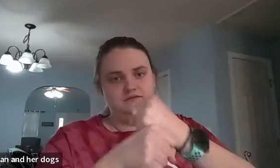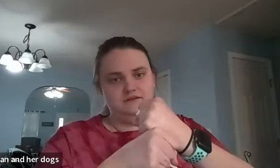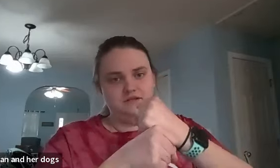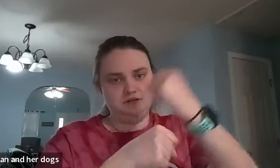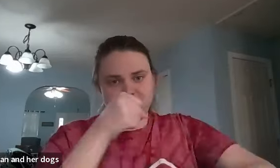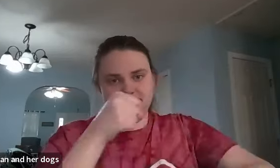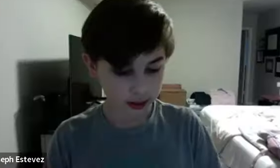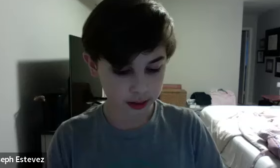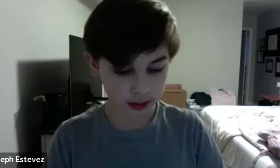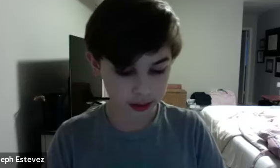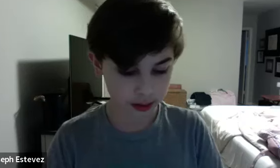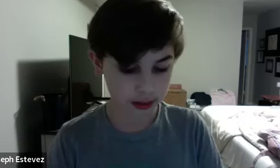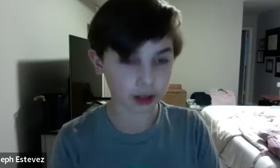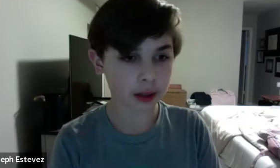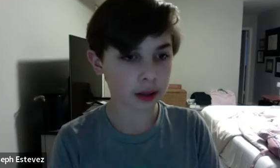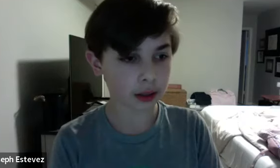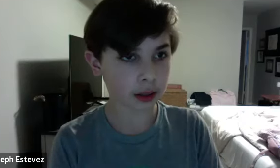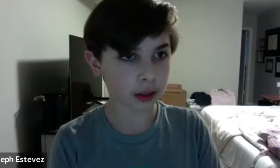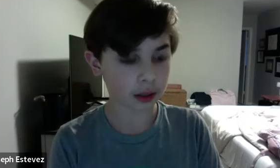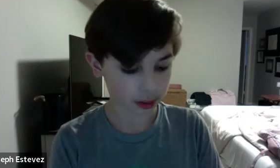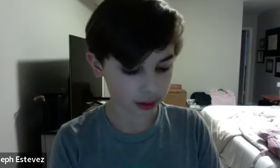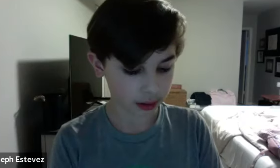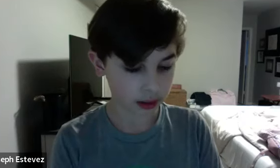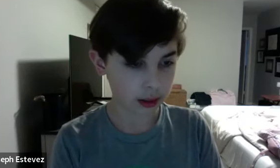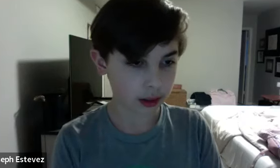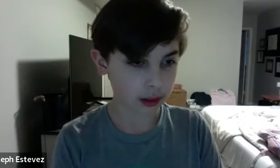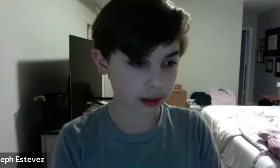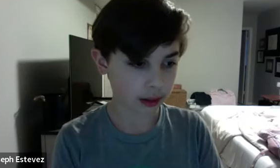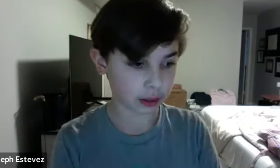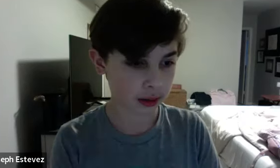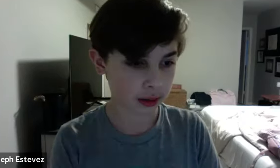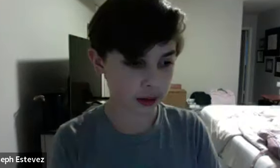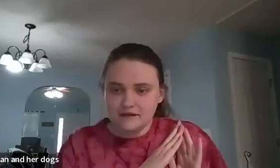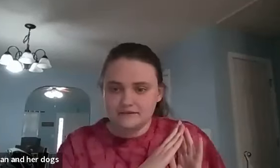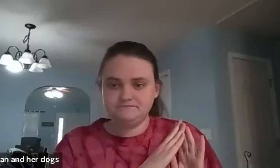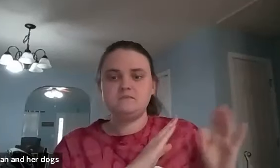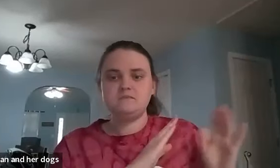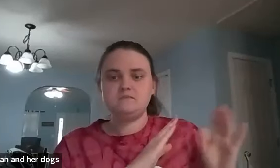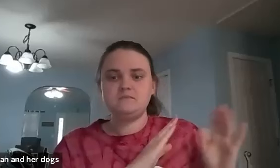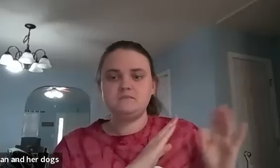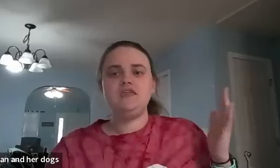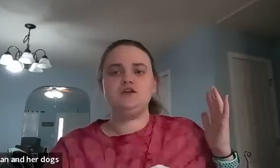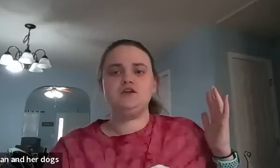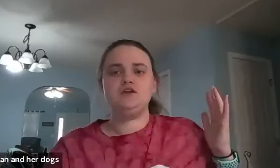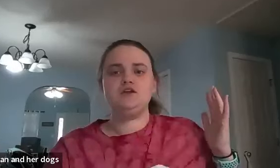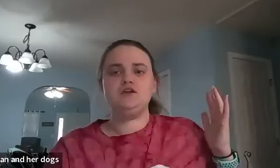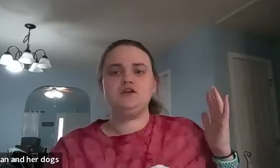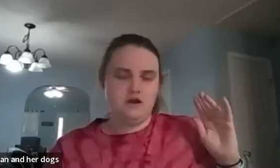1 year. Okay. So let's real quick go back to our, we went